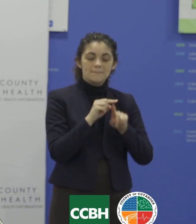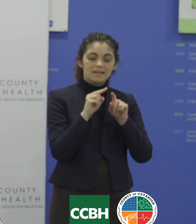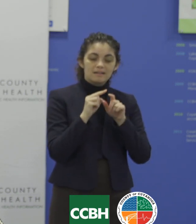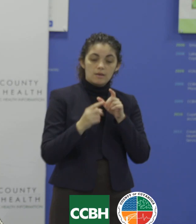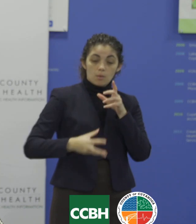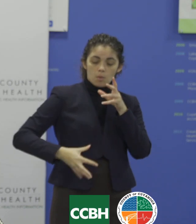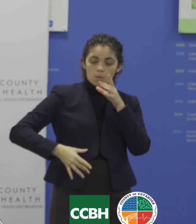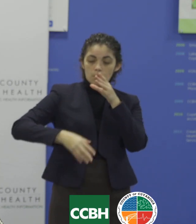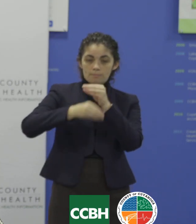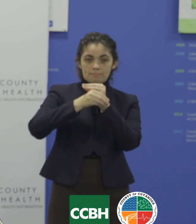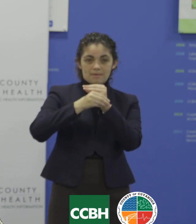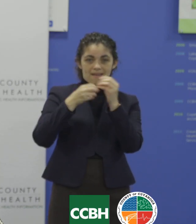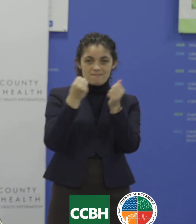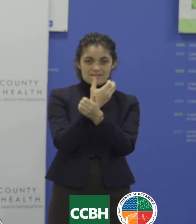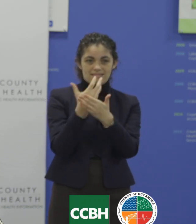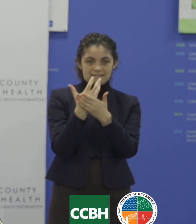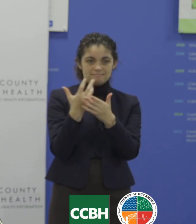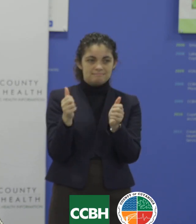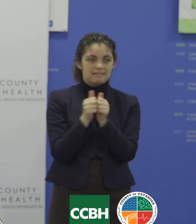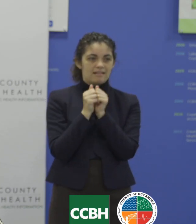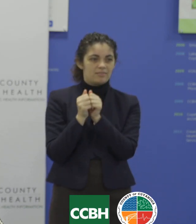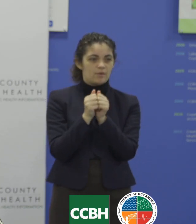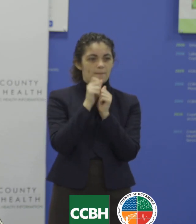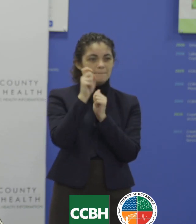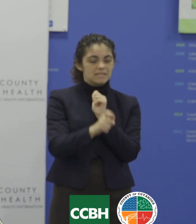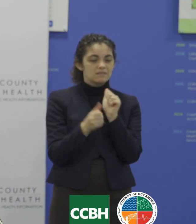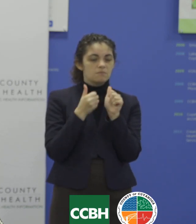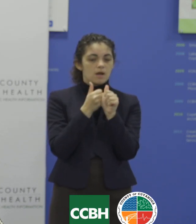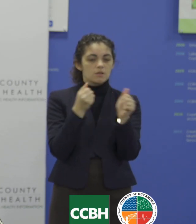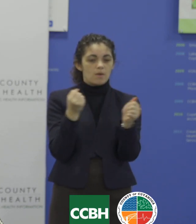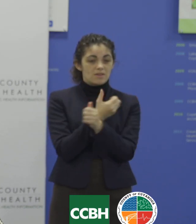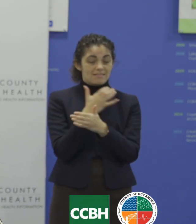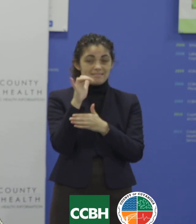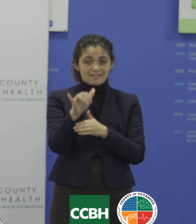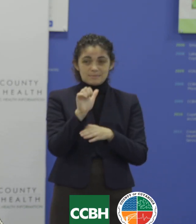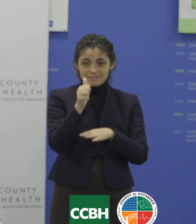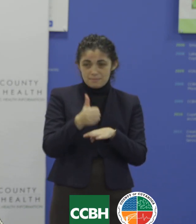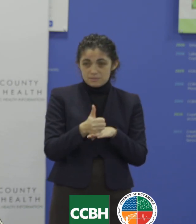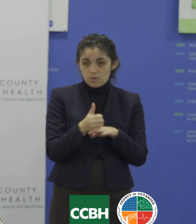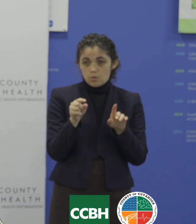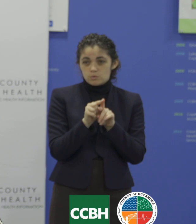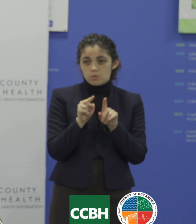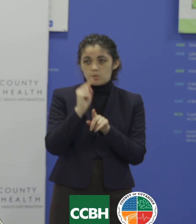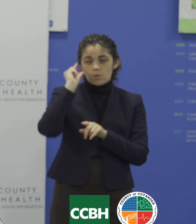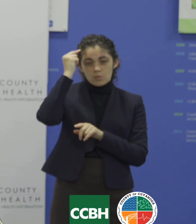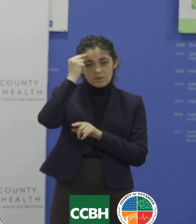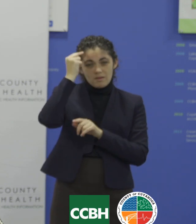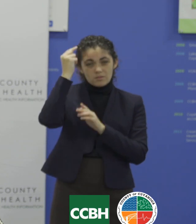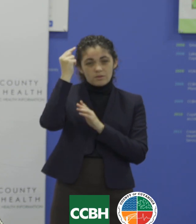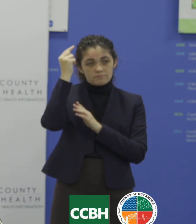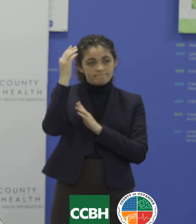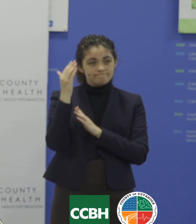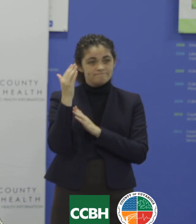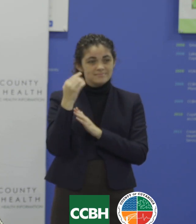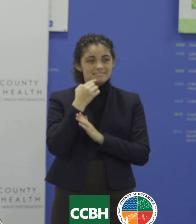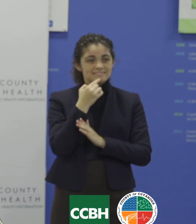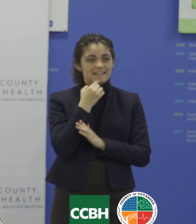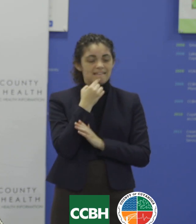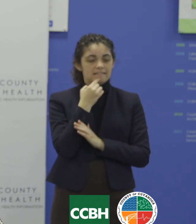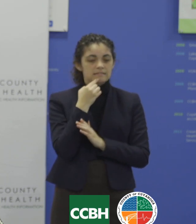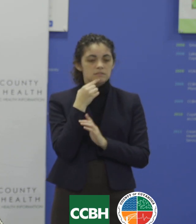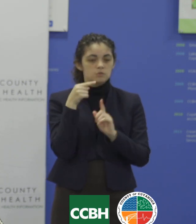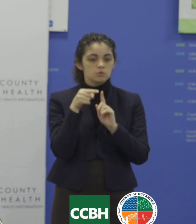of things are necessary. And we have to follow the course that's been set forth. We know that the governor extended the stay-at-home order to May